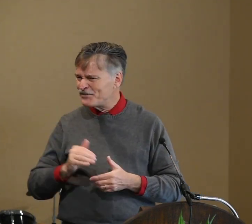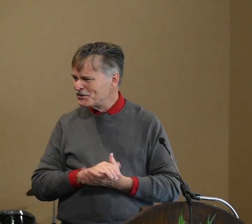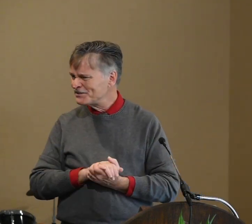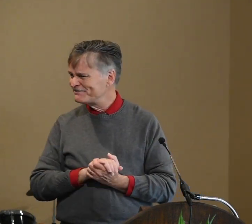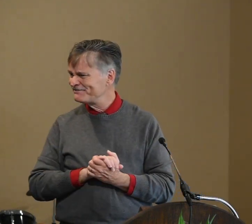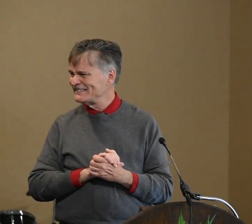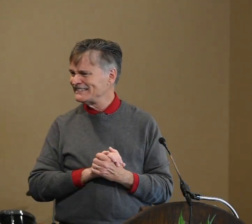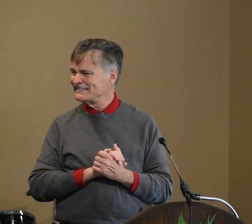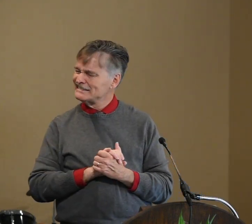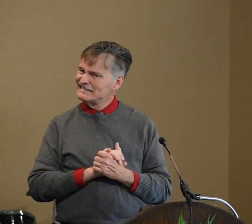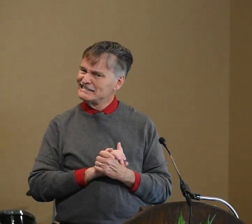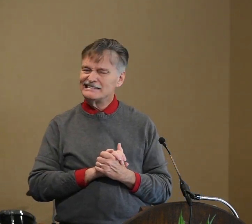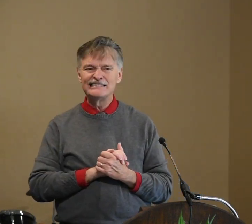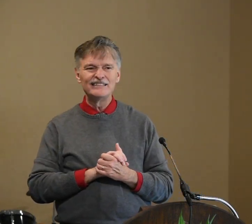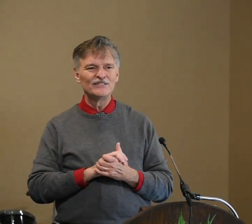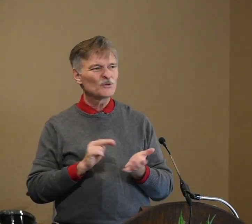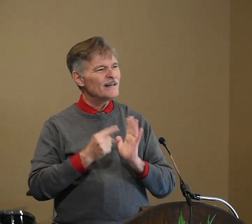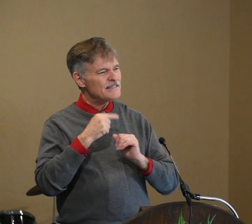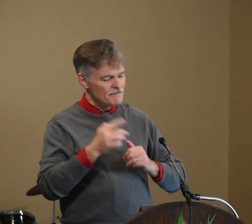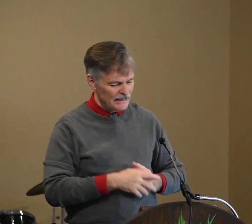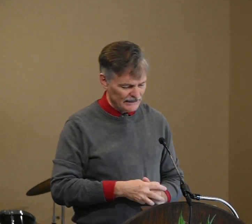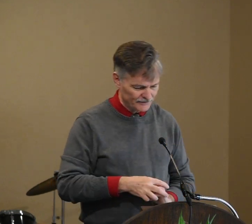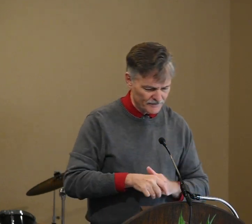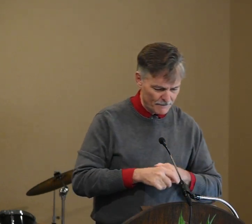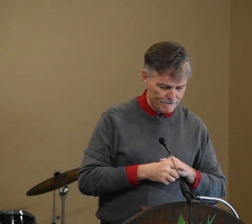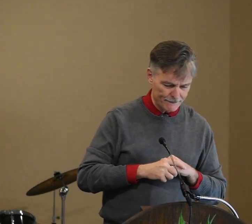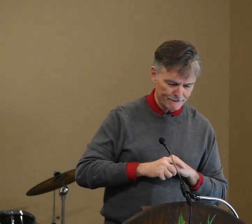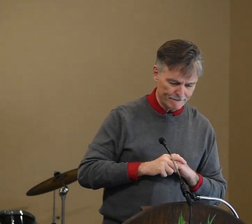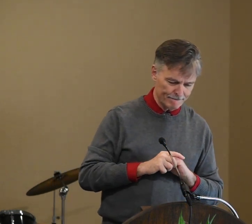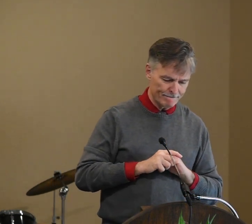forgetful? So what does he mean?